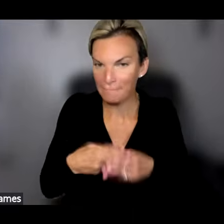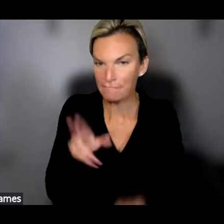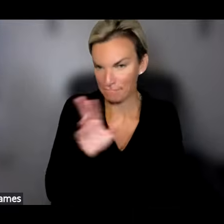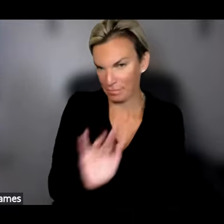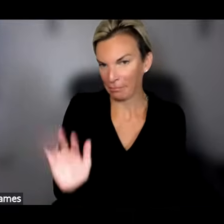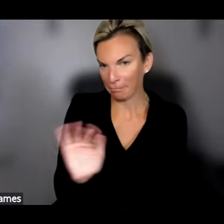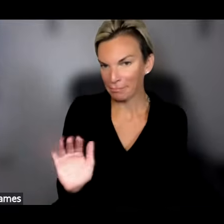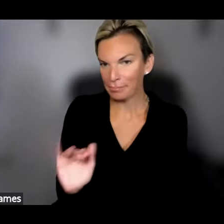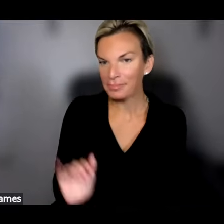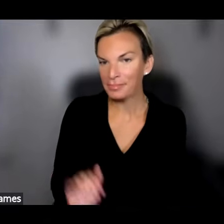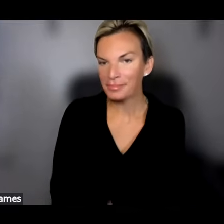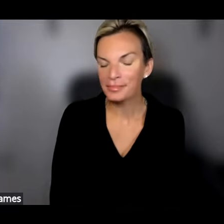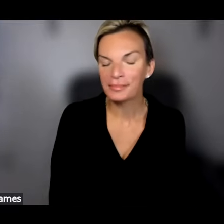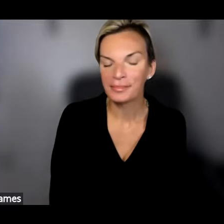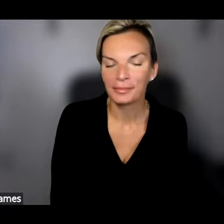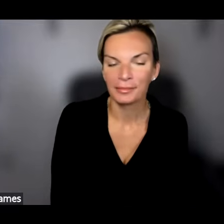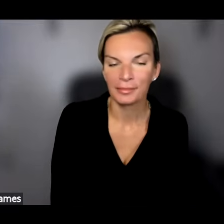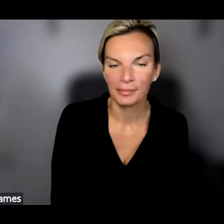clerk.